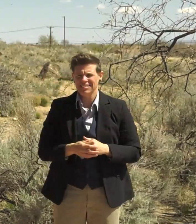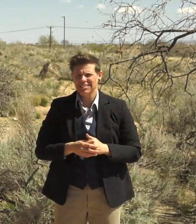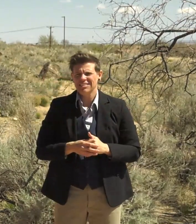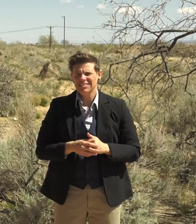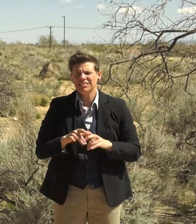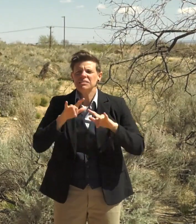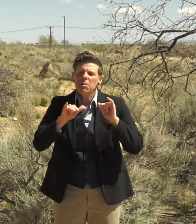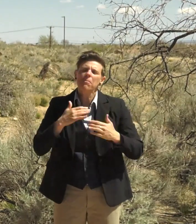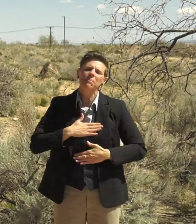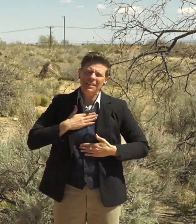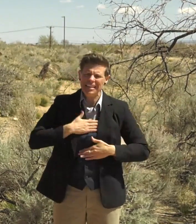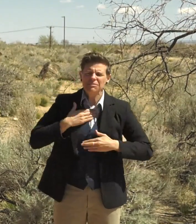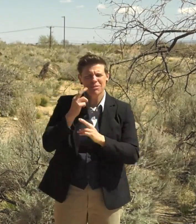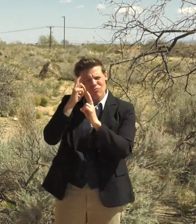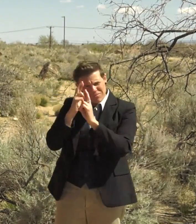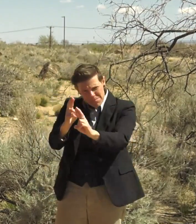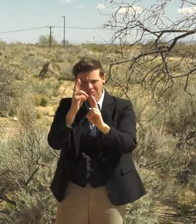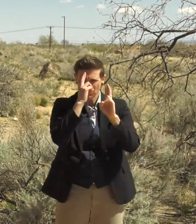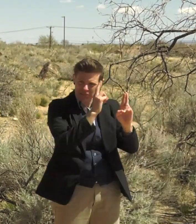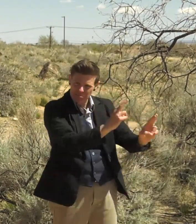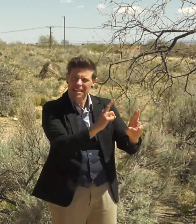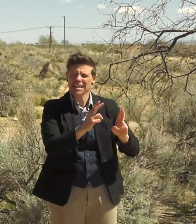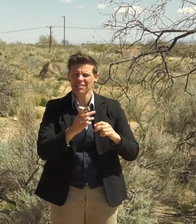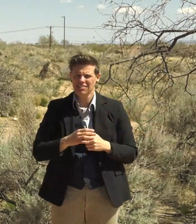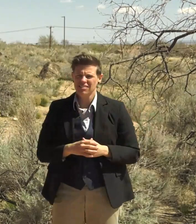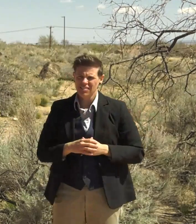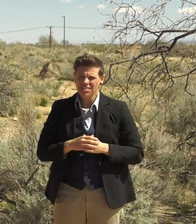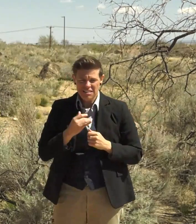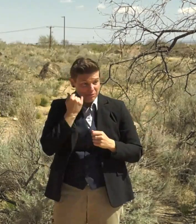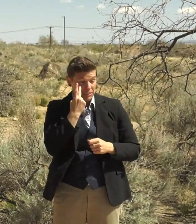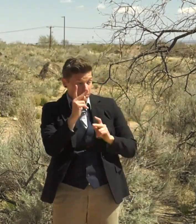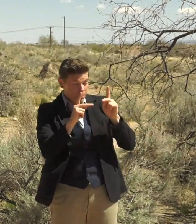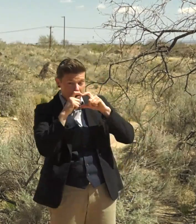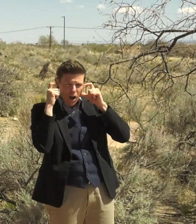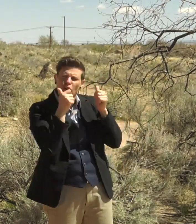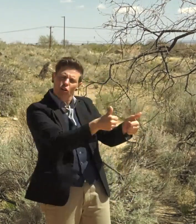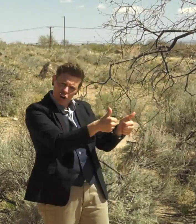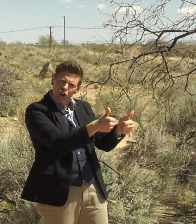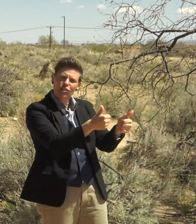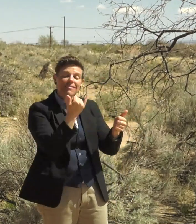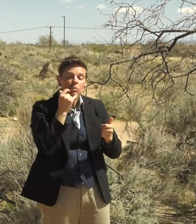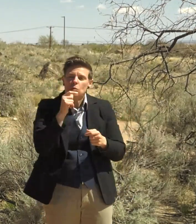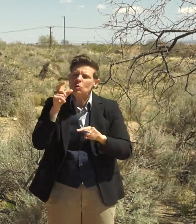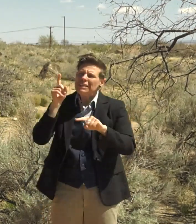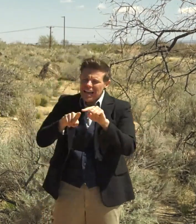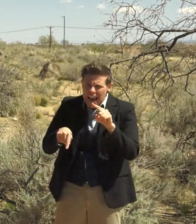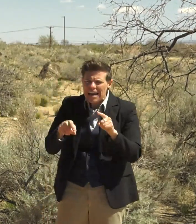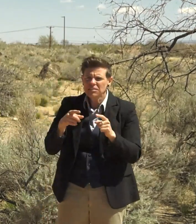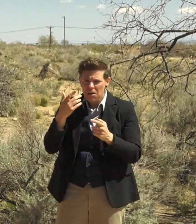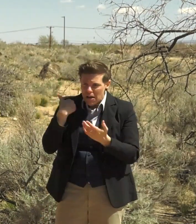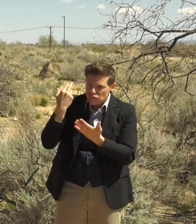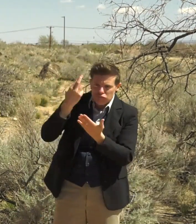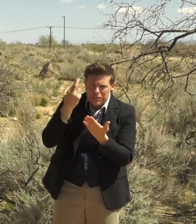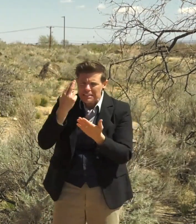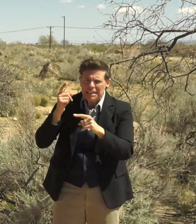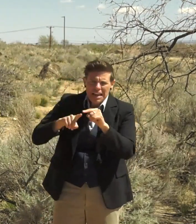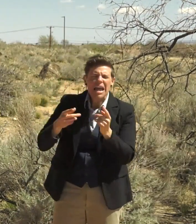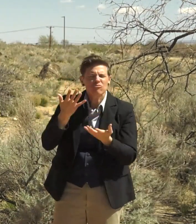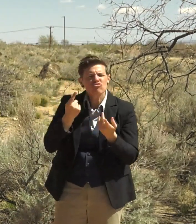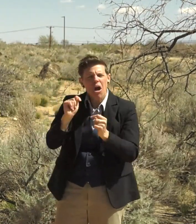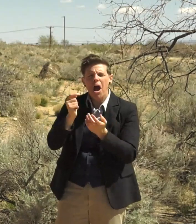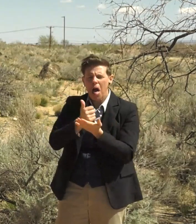it. So let's encourage those who are, and if you're unable to, or for whatever reason, try and do it next time.